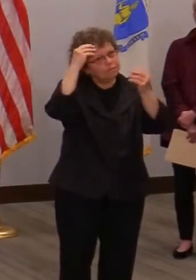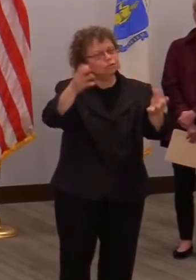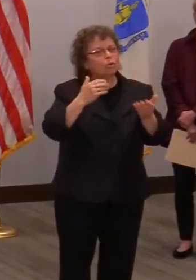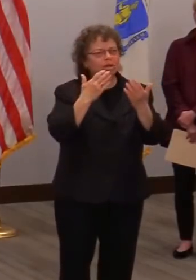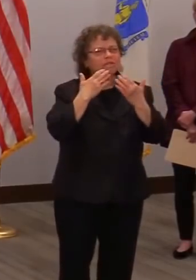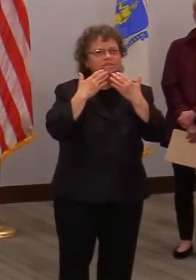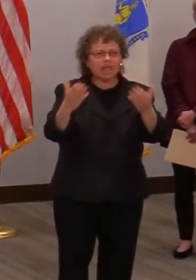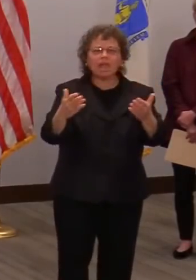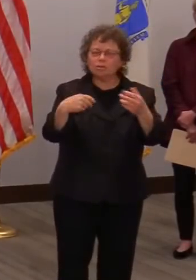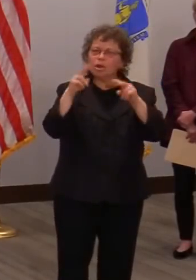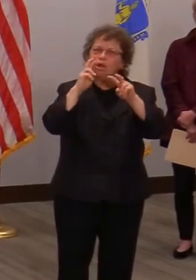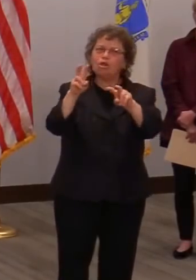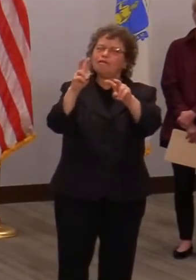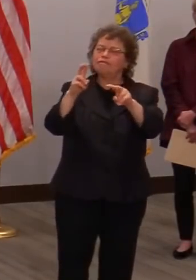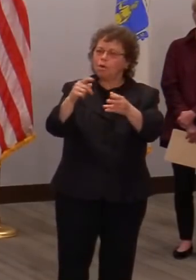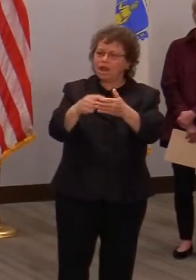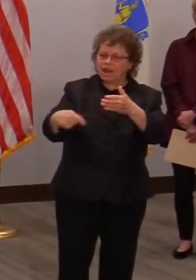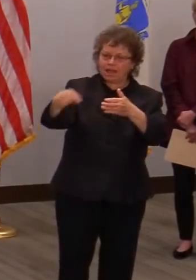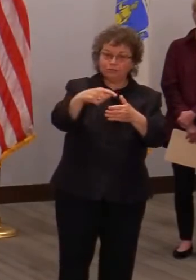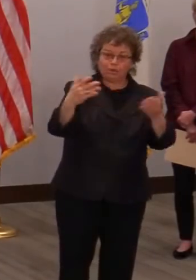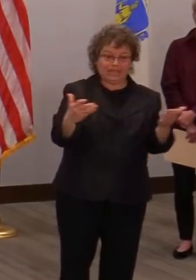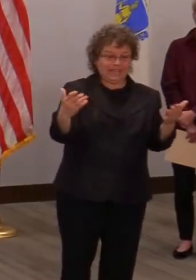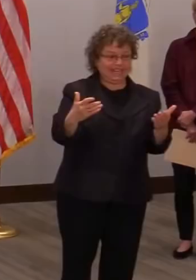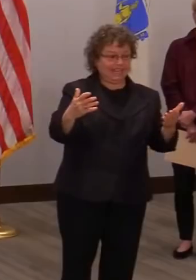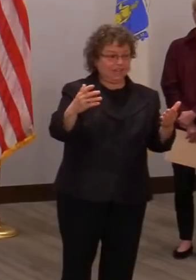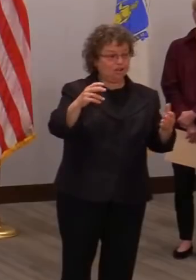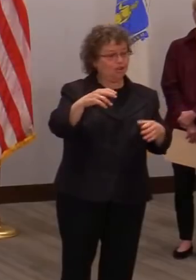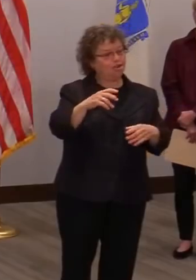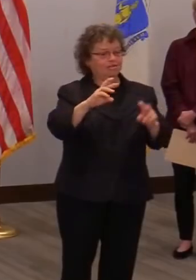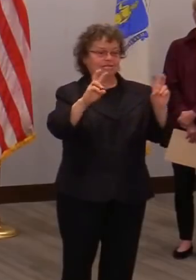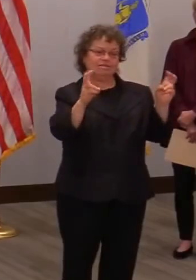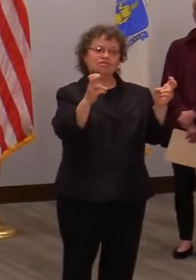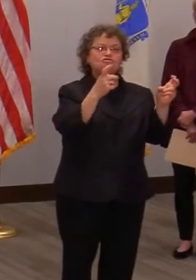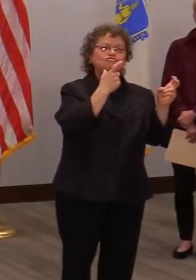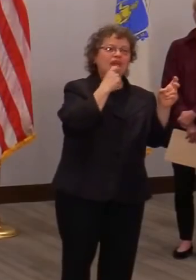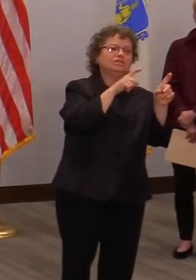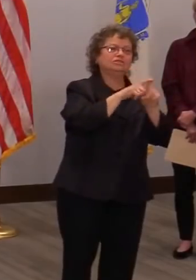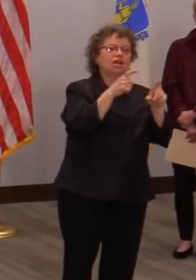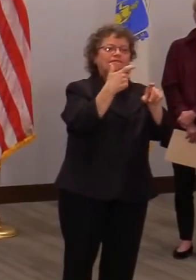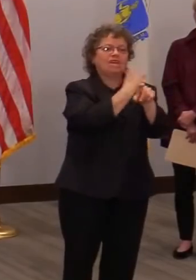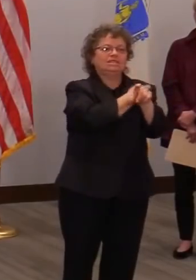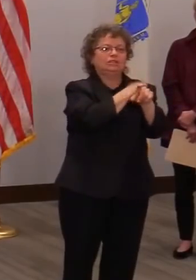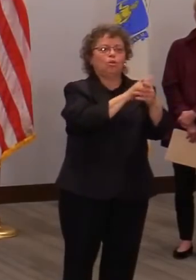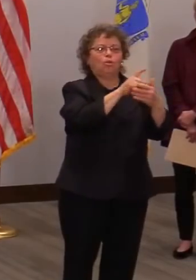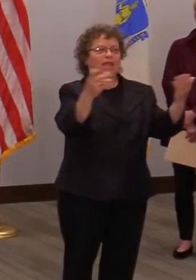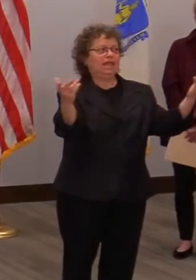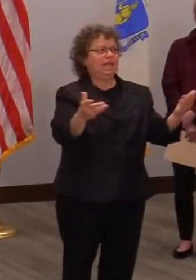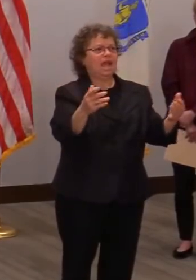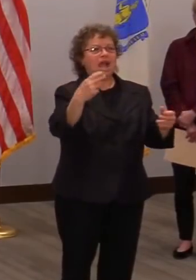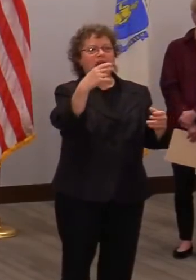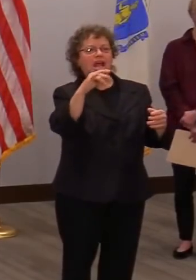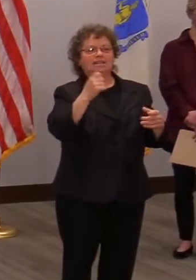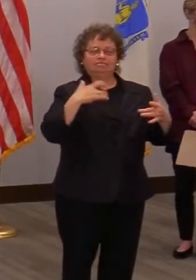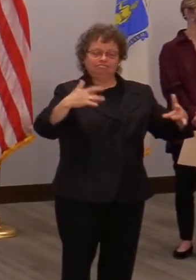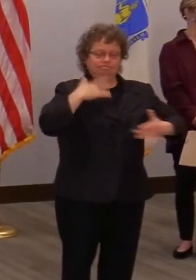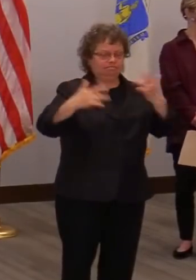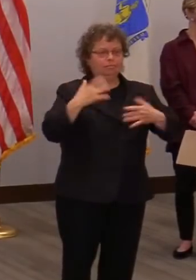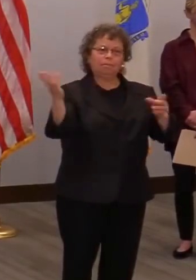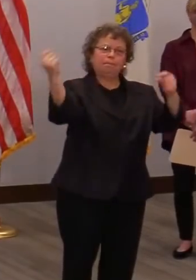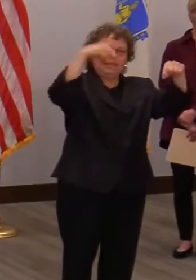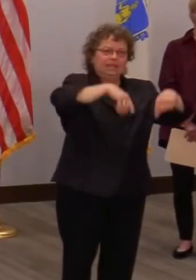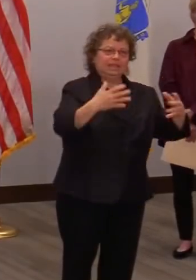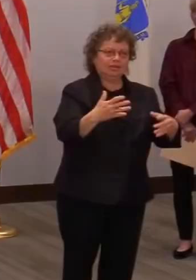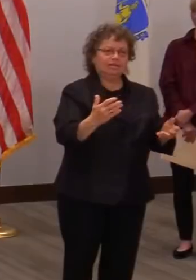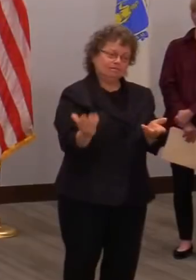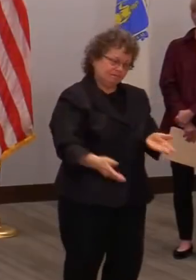being here all of next week and celebrating Red Sox Vaccination Week here at the Hynes. Now I'll turn it over to my good friend, Alberto Fasaglio from El